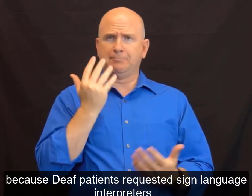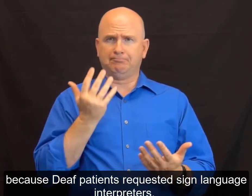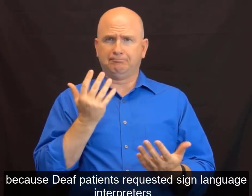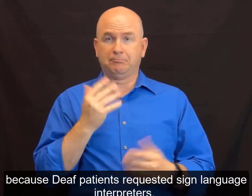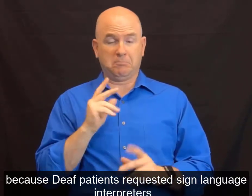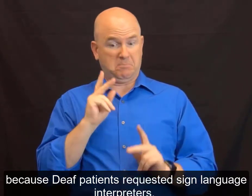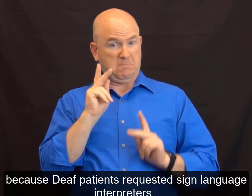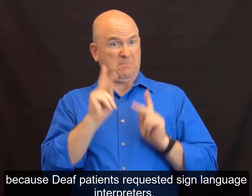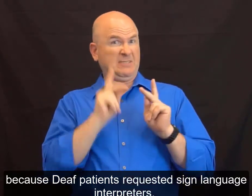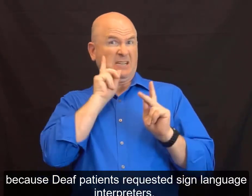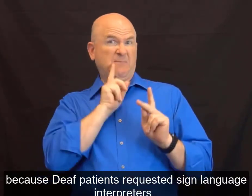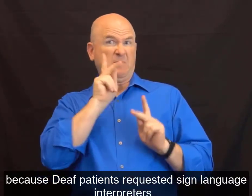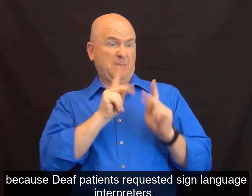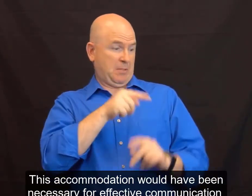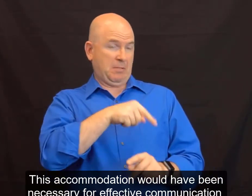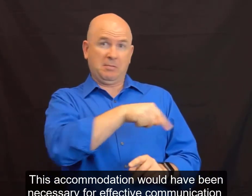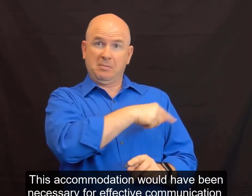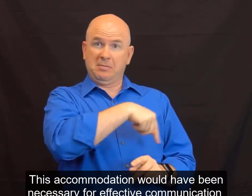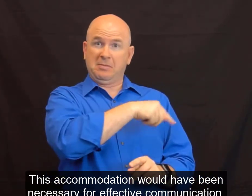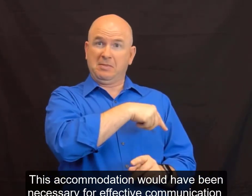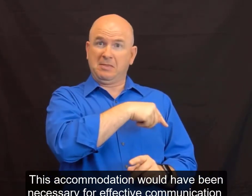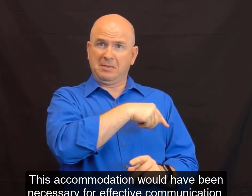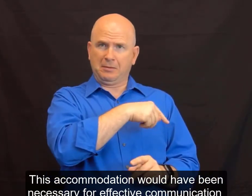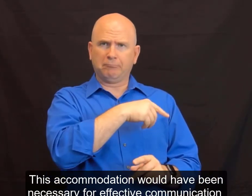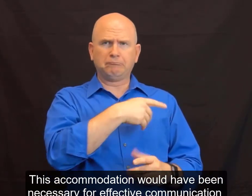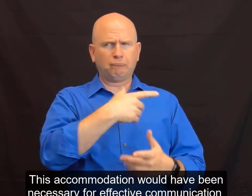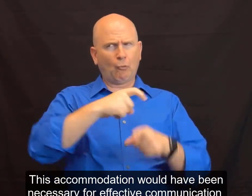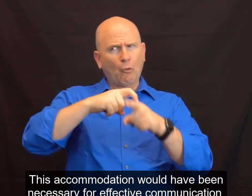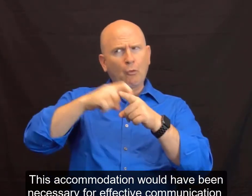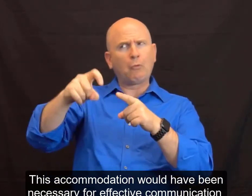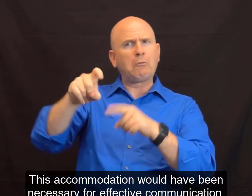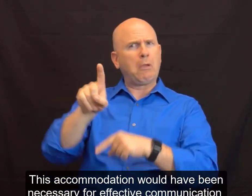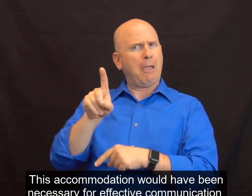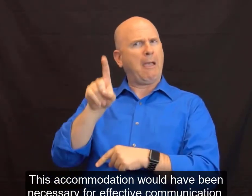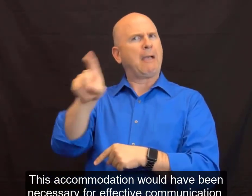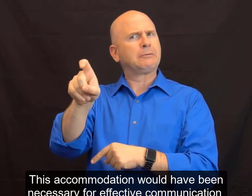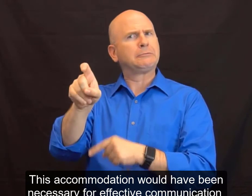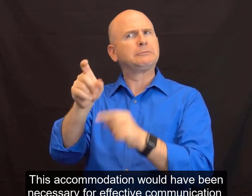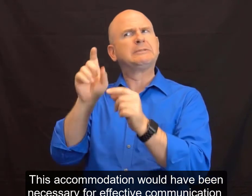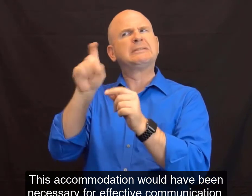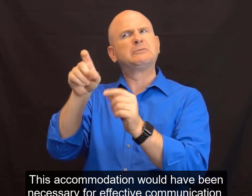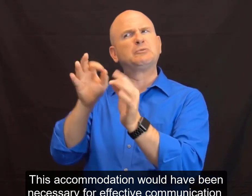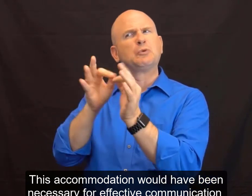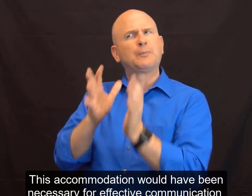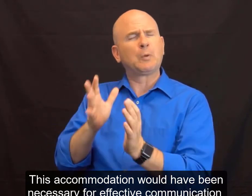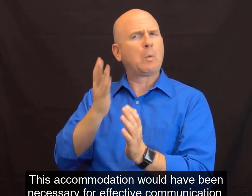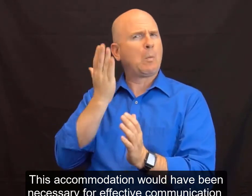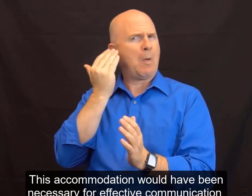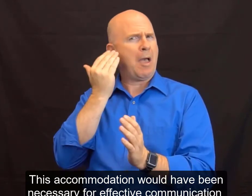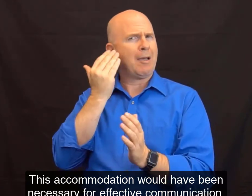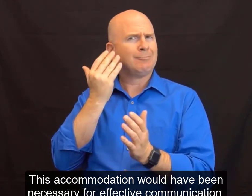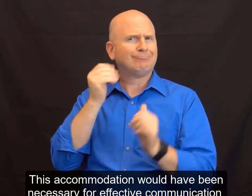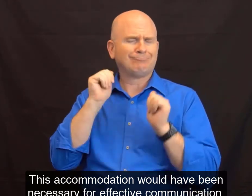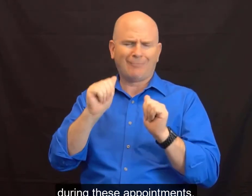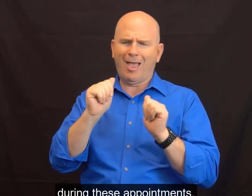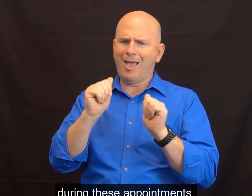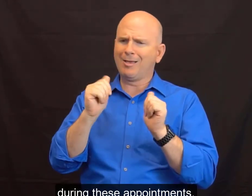interpreters. This accommodation would have been necessary for effective communication during these appointments.